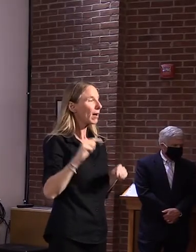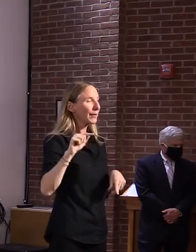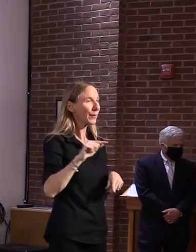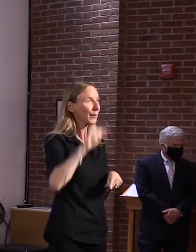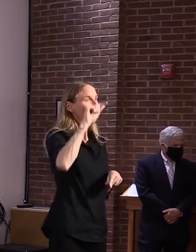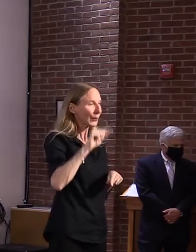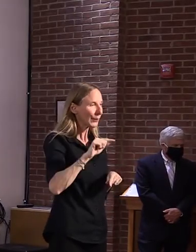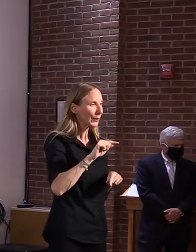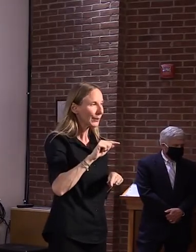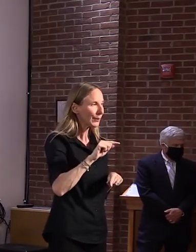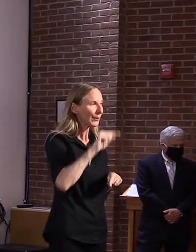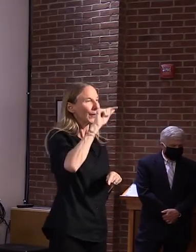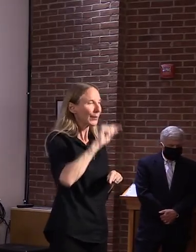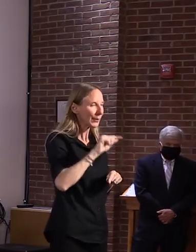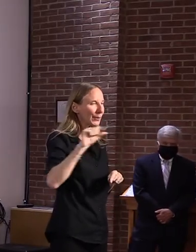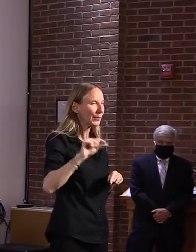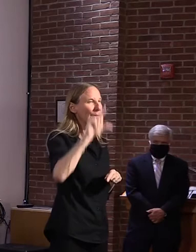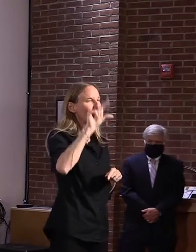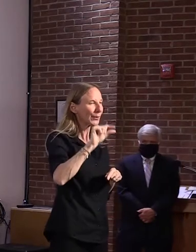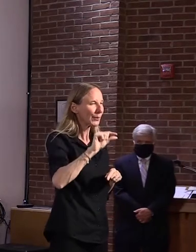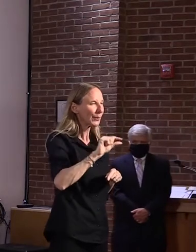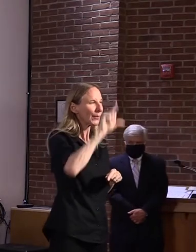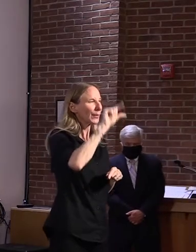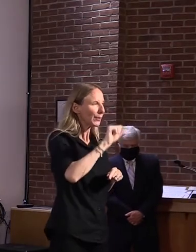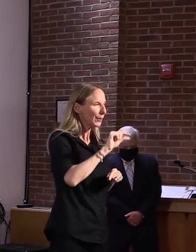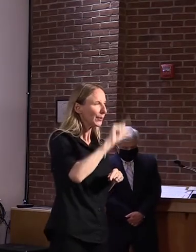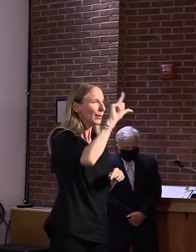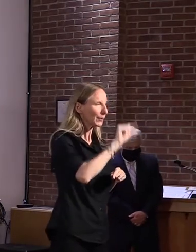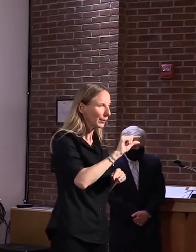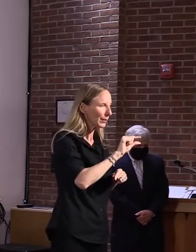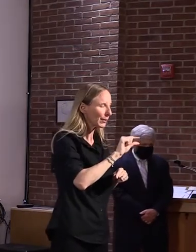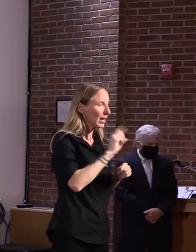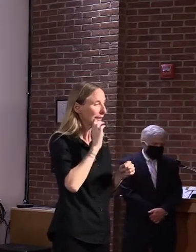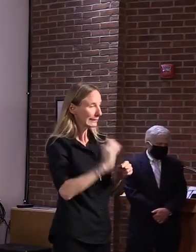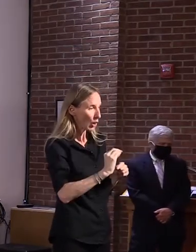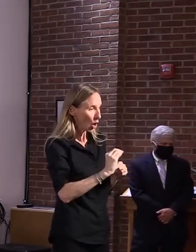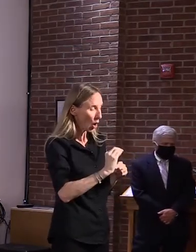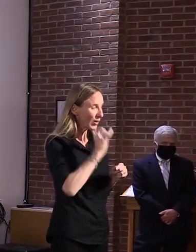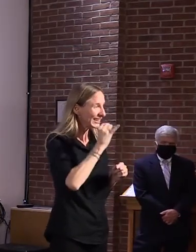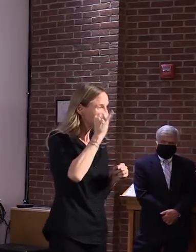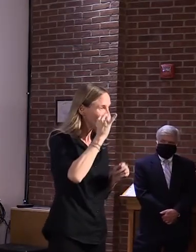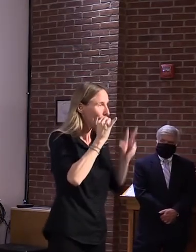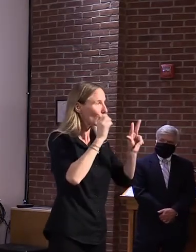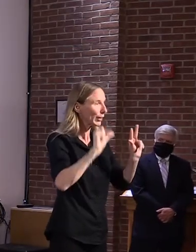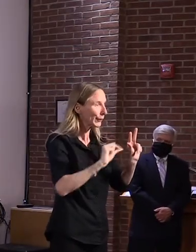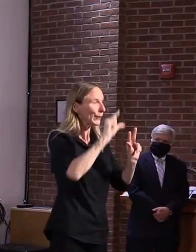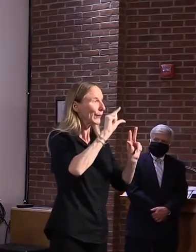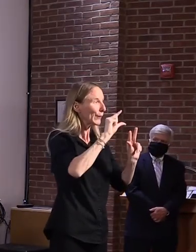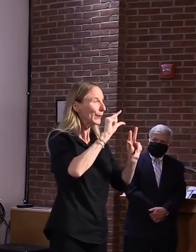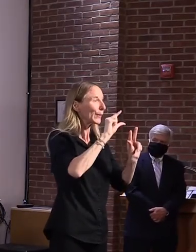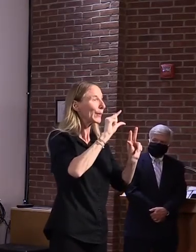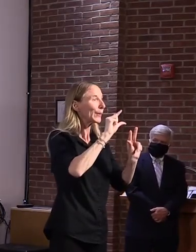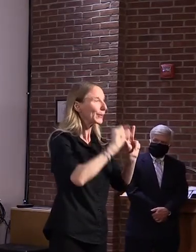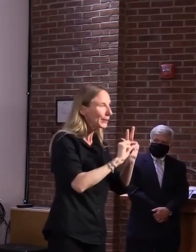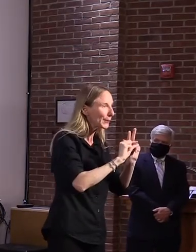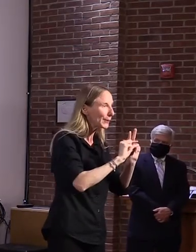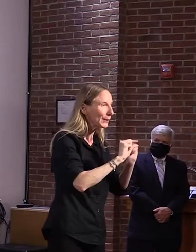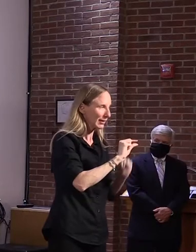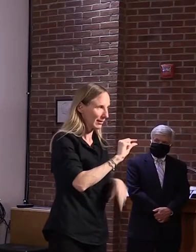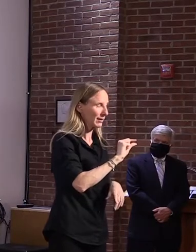of cases, sometimes as small as zero, other times, like yesterday, three, other